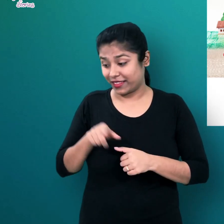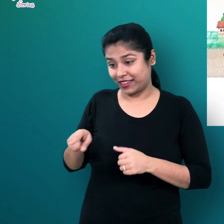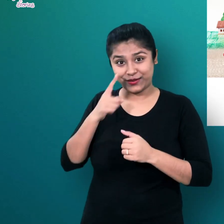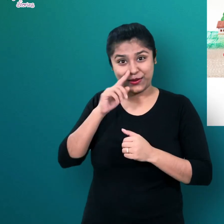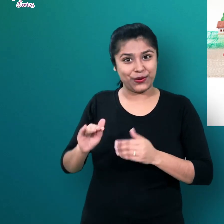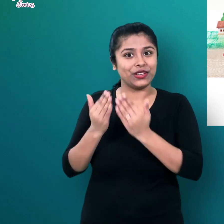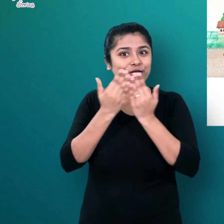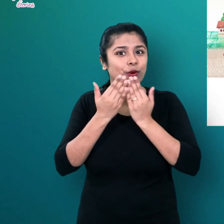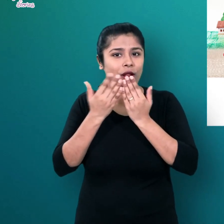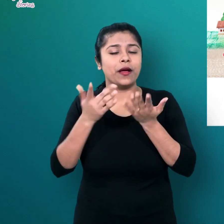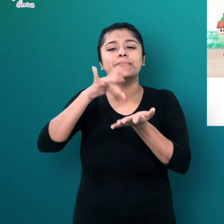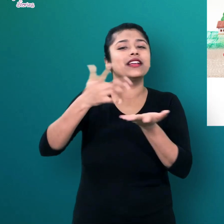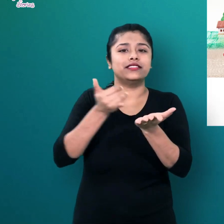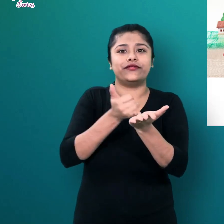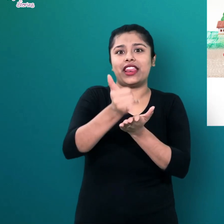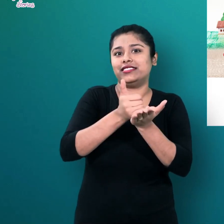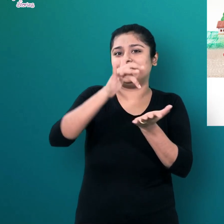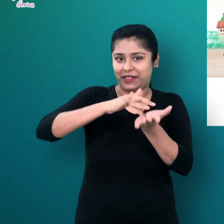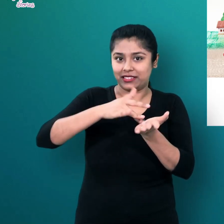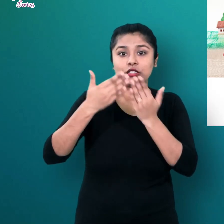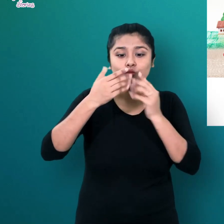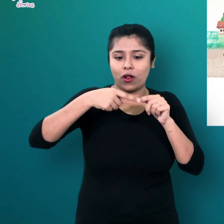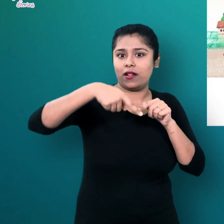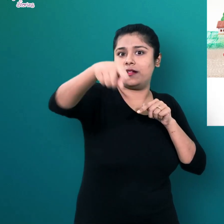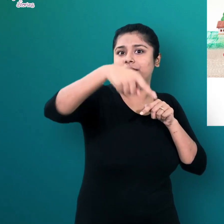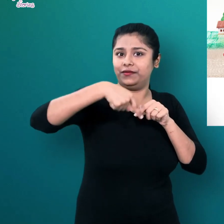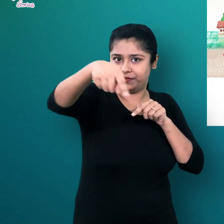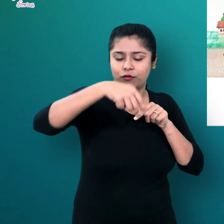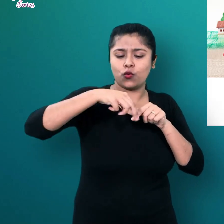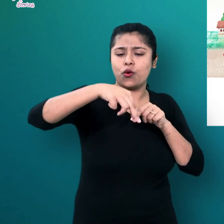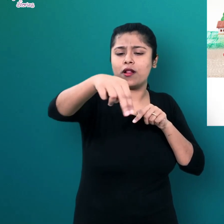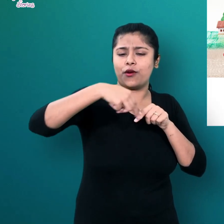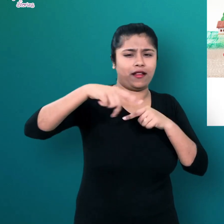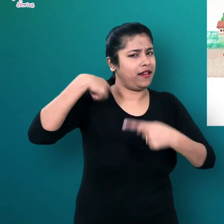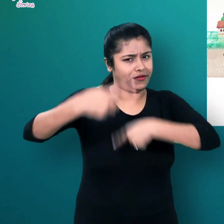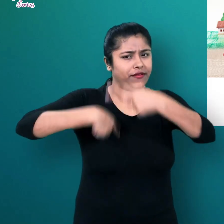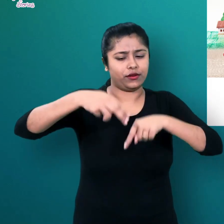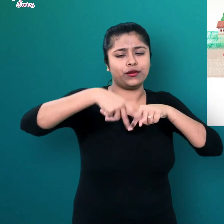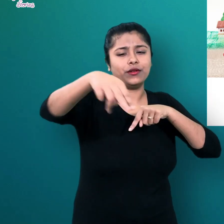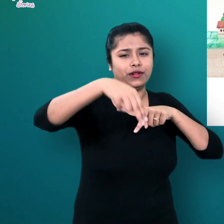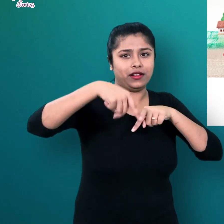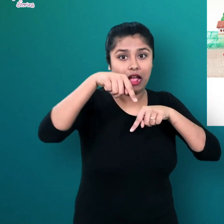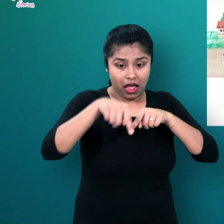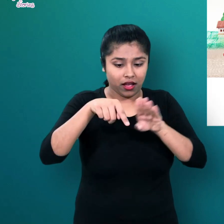Manju passed the village locksmith Ranjit's shop on her way to school every day.